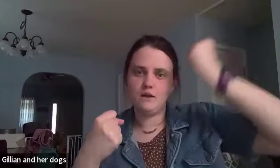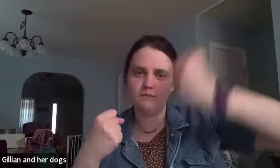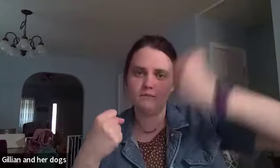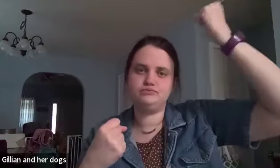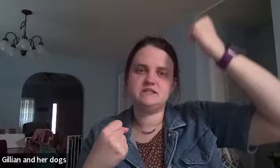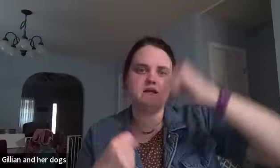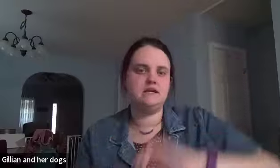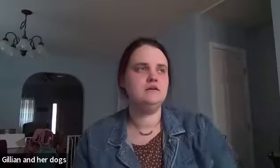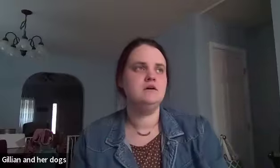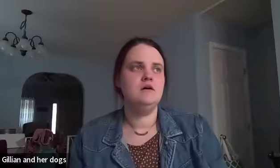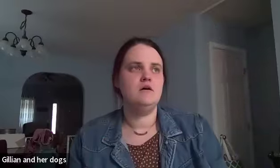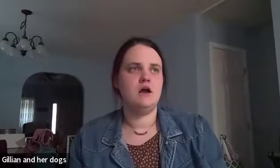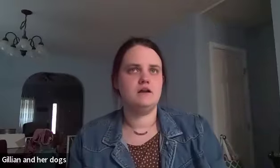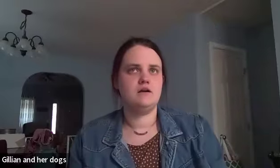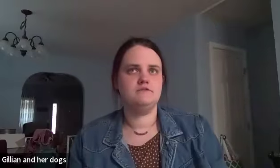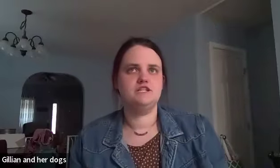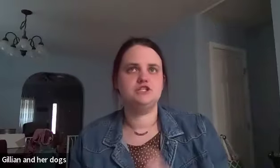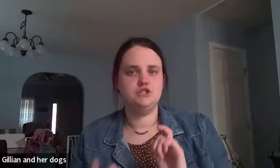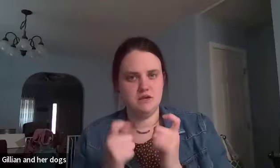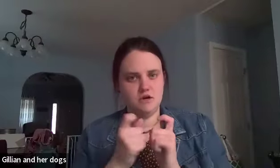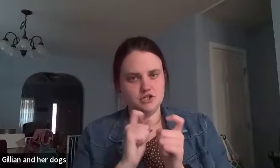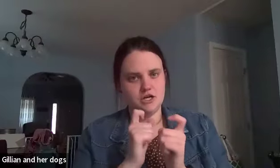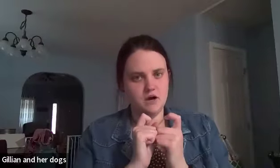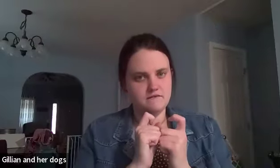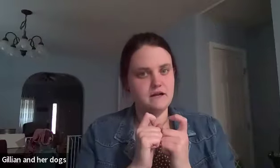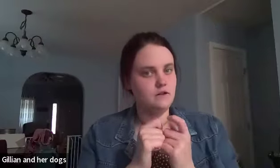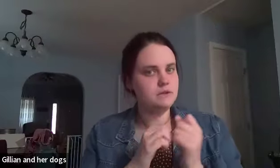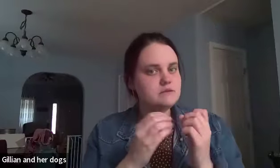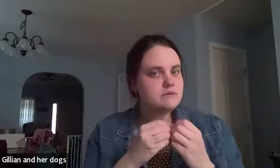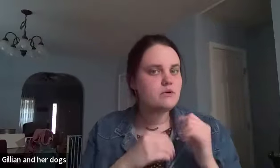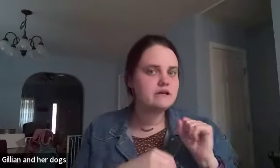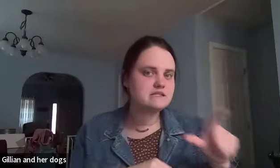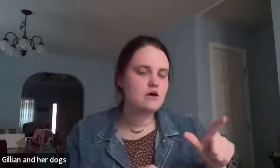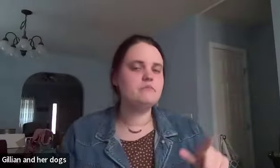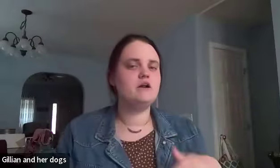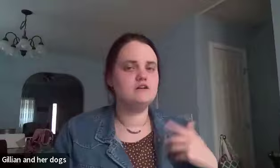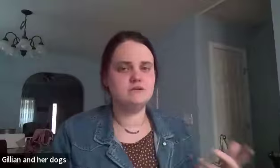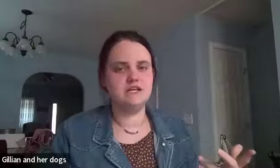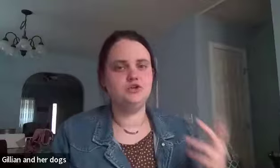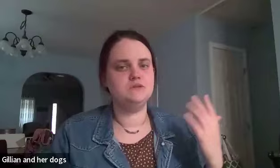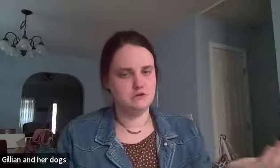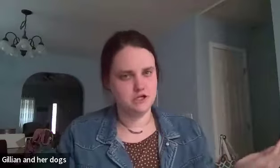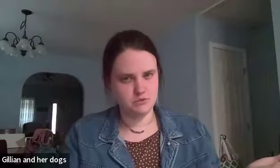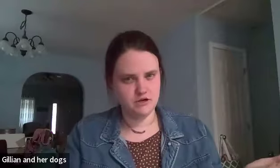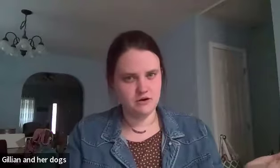full-on signing kind of conversation, you may want to try to modify it a little bit to be more ASL, but also again, you would still get your point